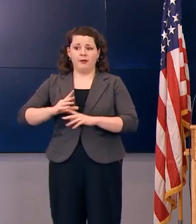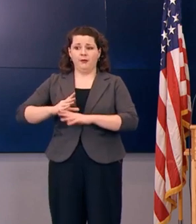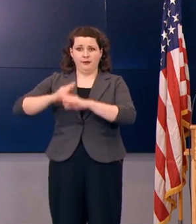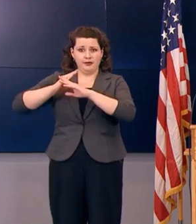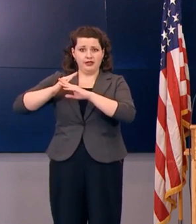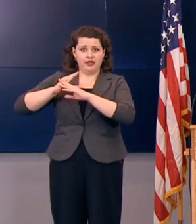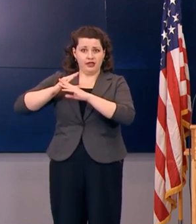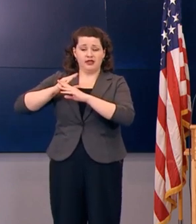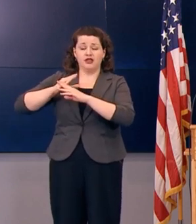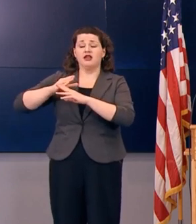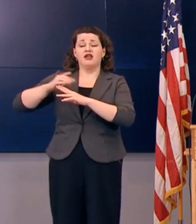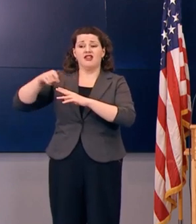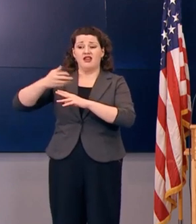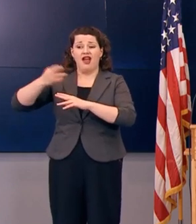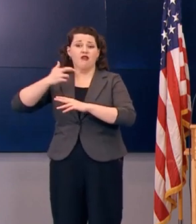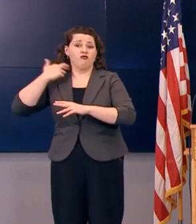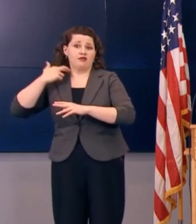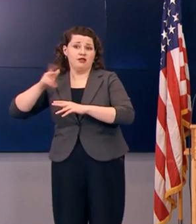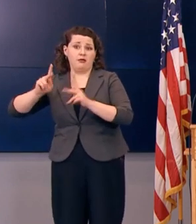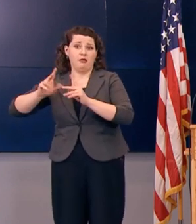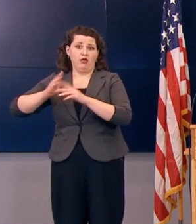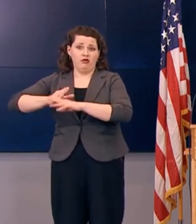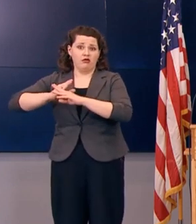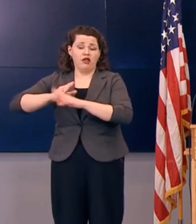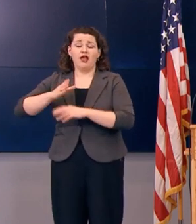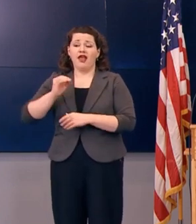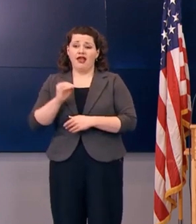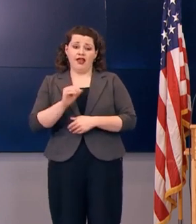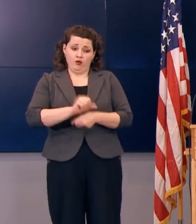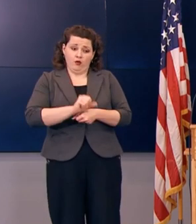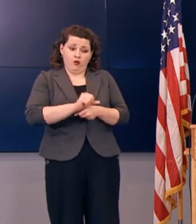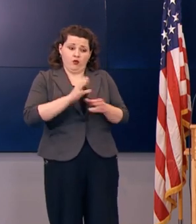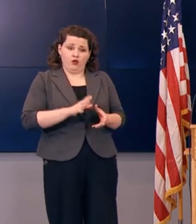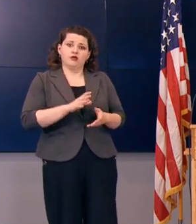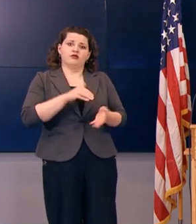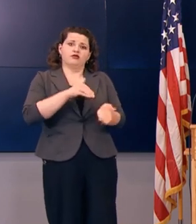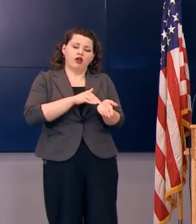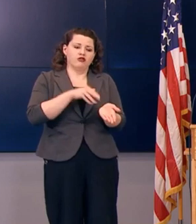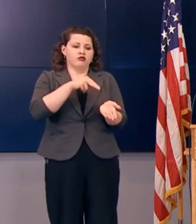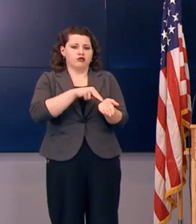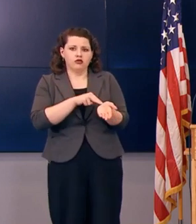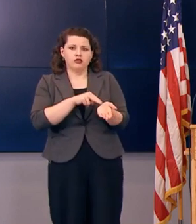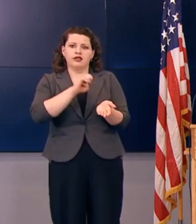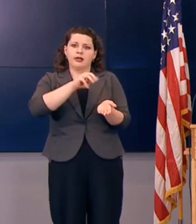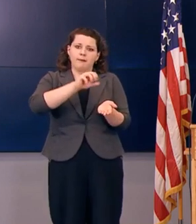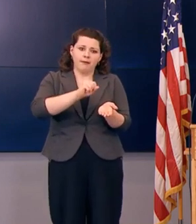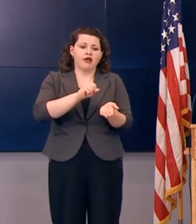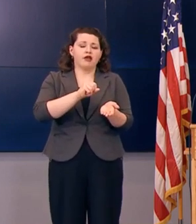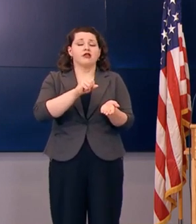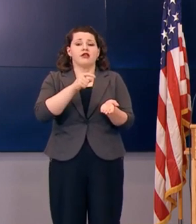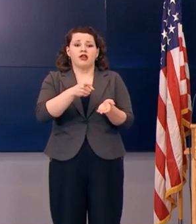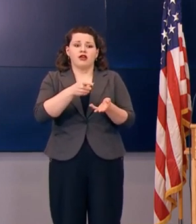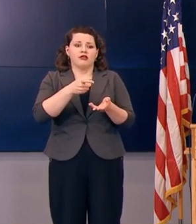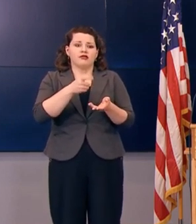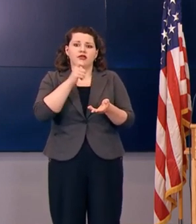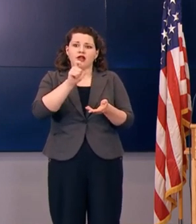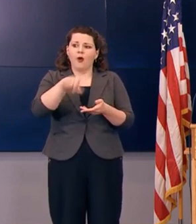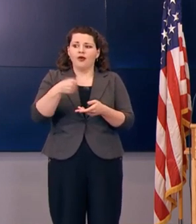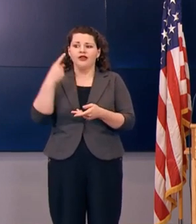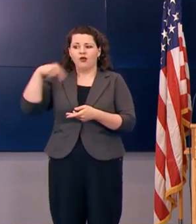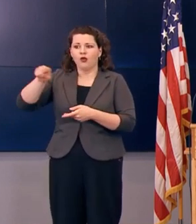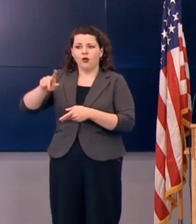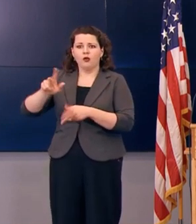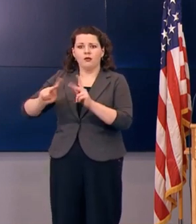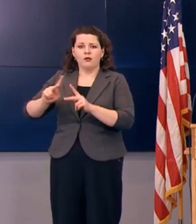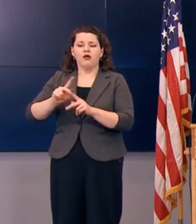of this illness are highest, and we preserve the workforce of people who are caring not just for these patients, but for all Iowans.